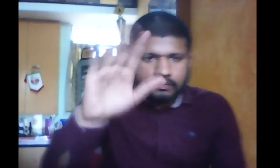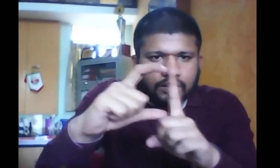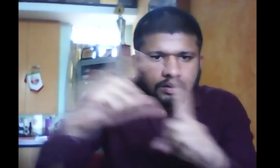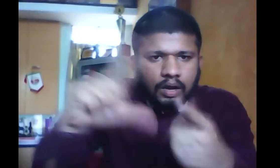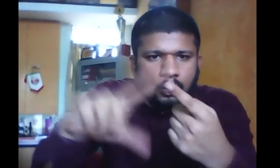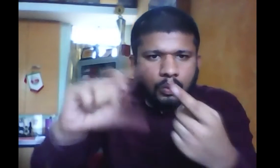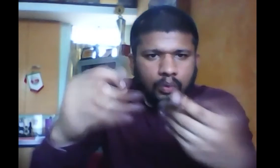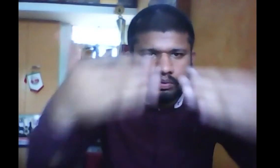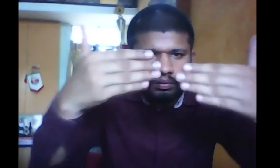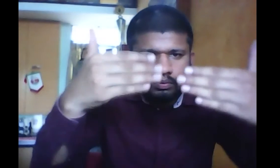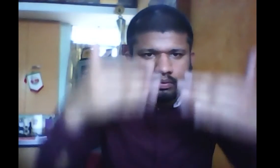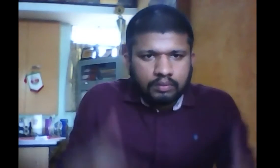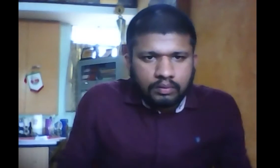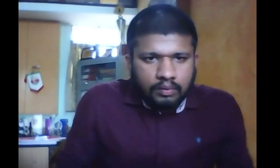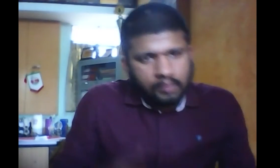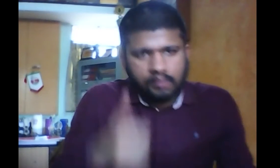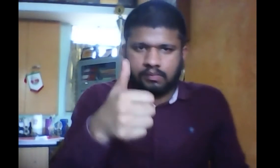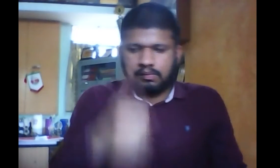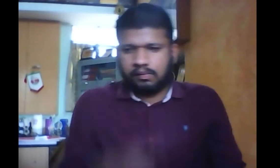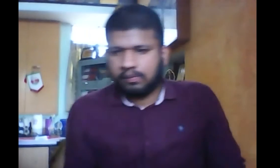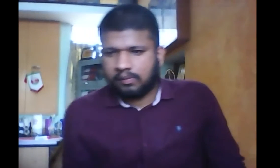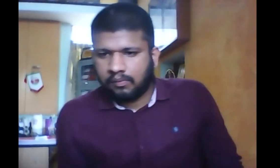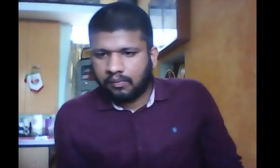Uh, yeah, Shubham. Okay, good.